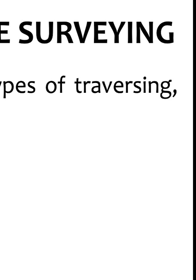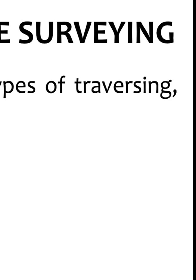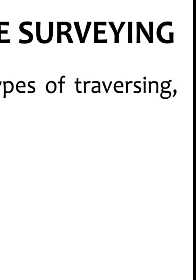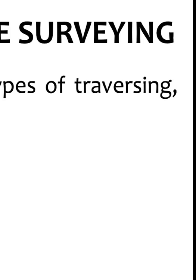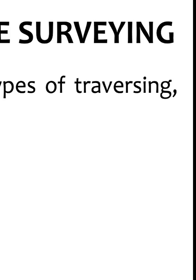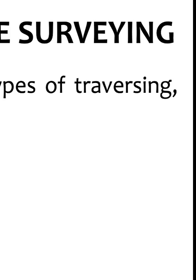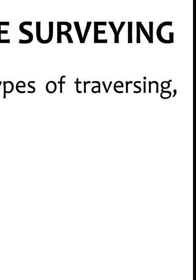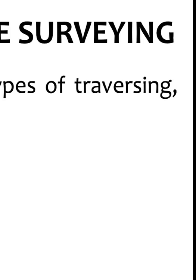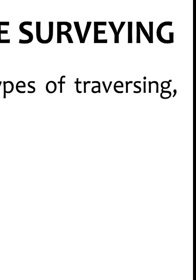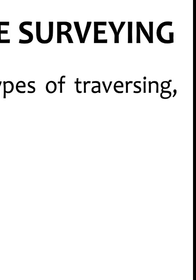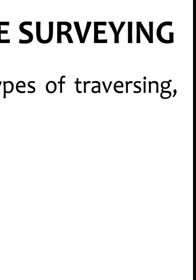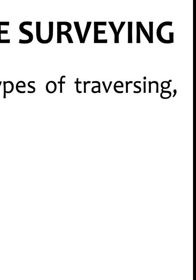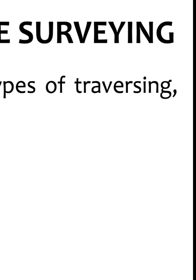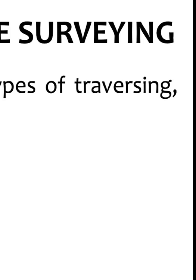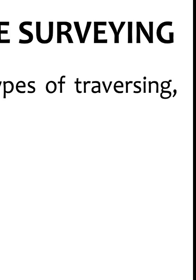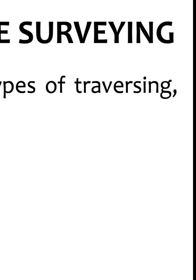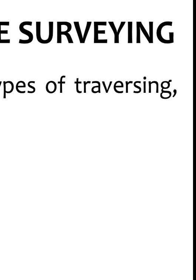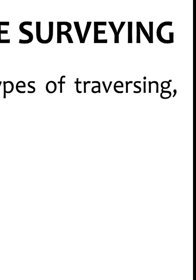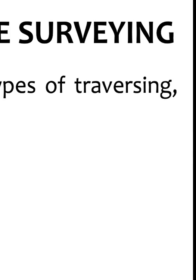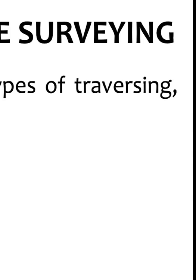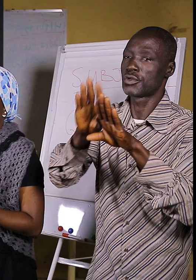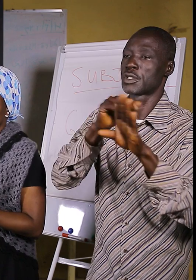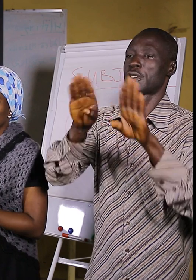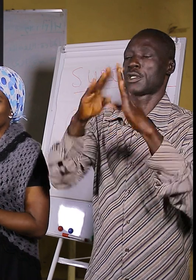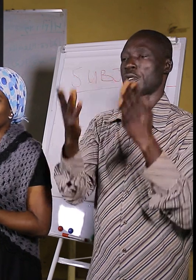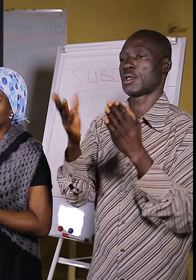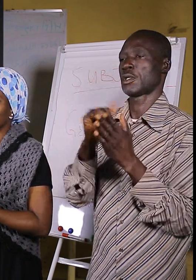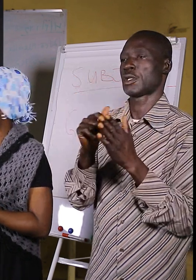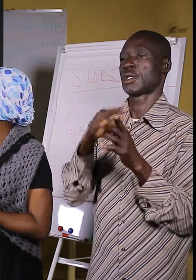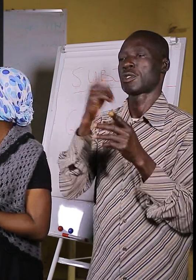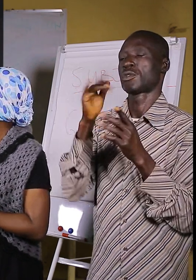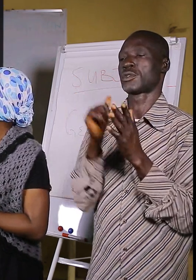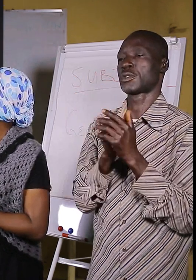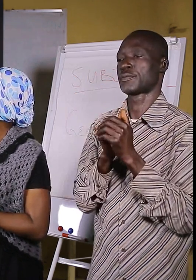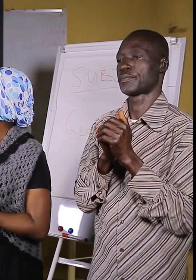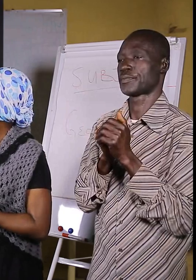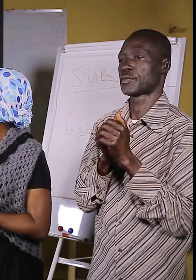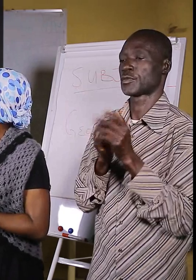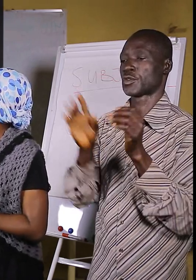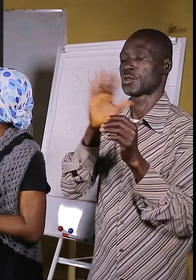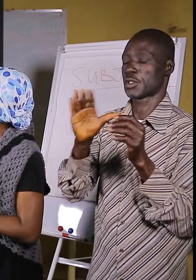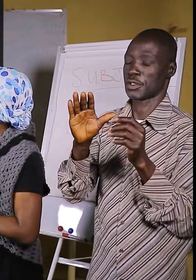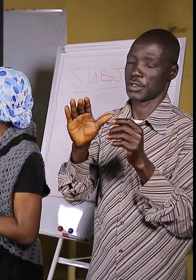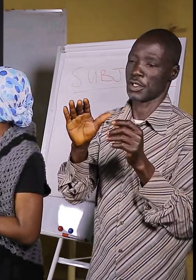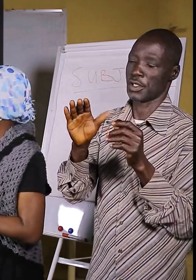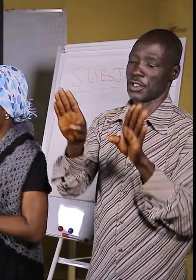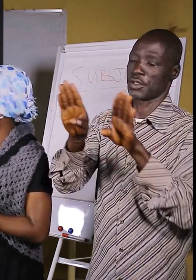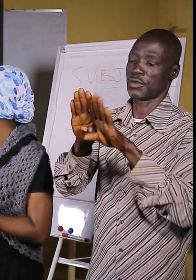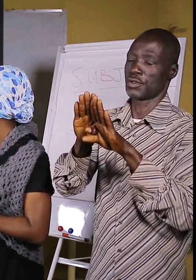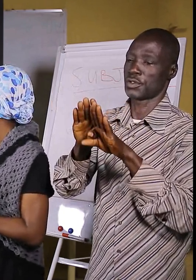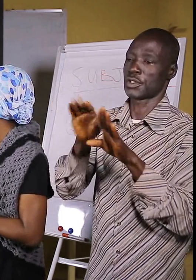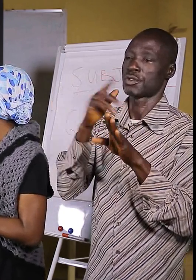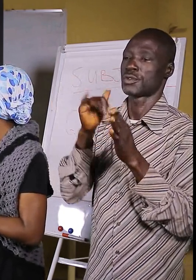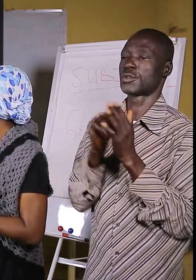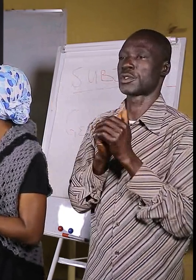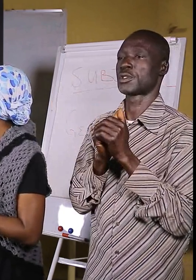traverse and the open traverse. We also talked about, during the course of talking about the closed traverse, where